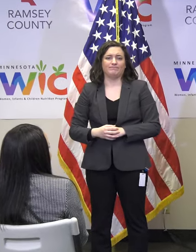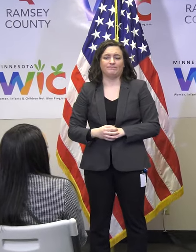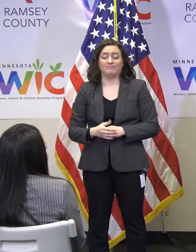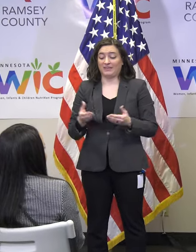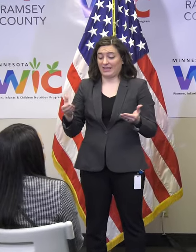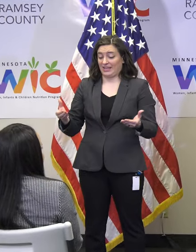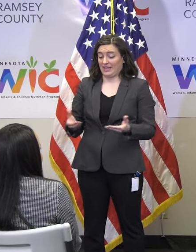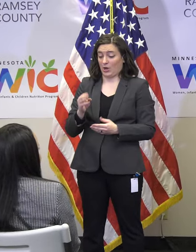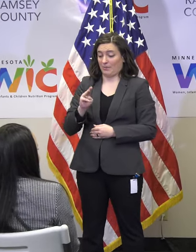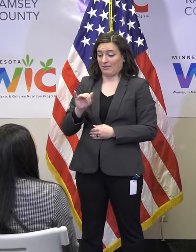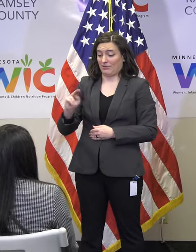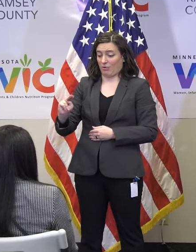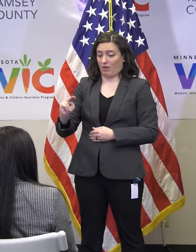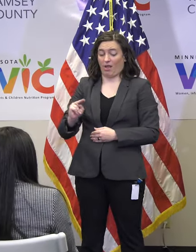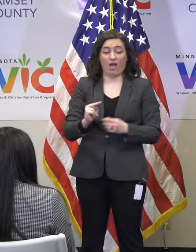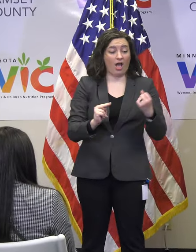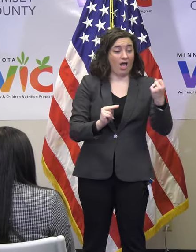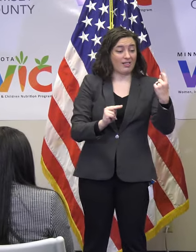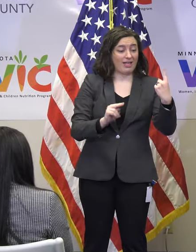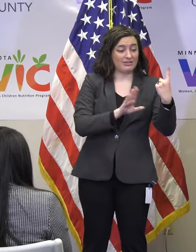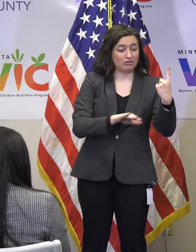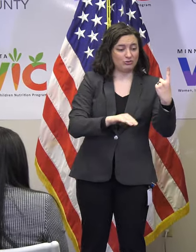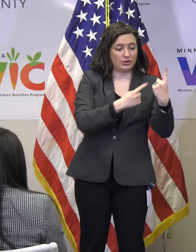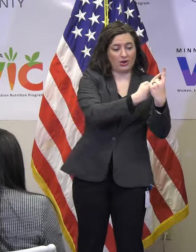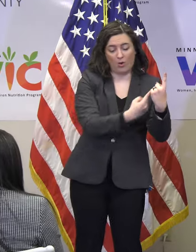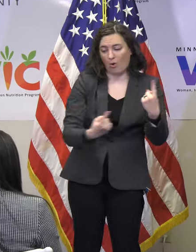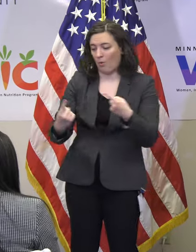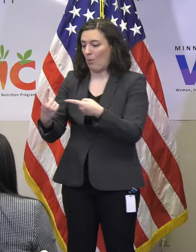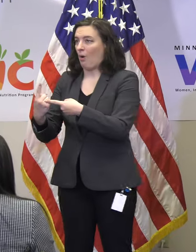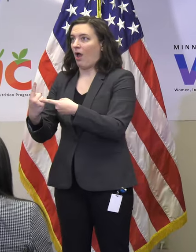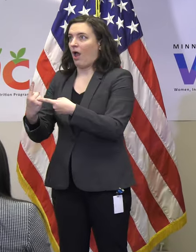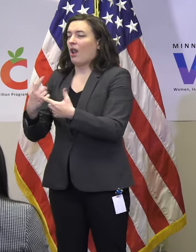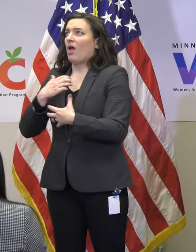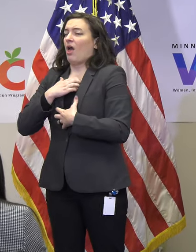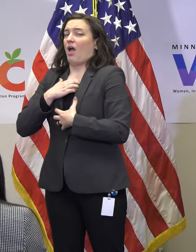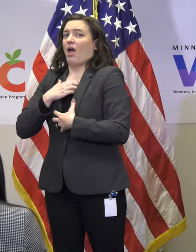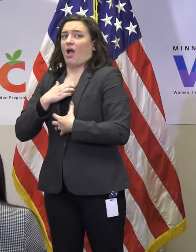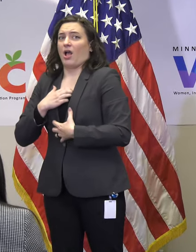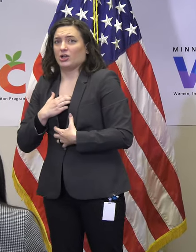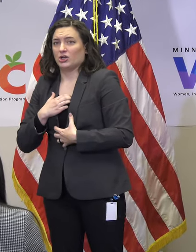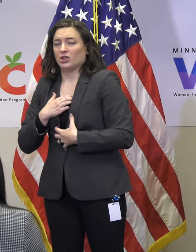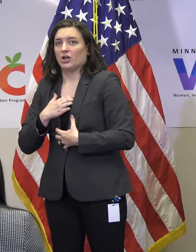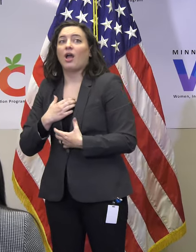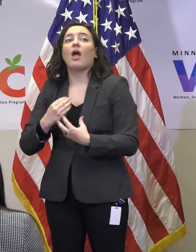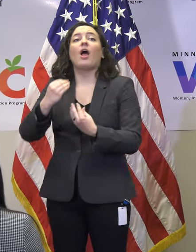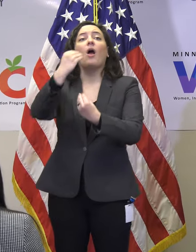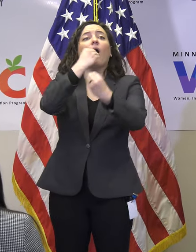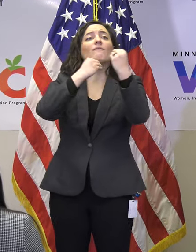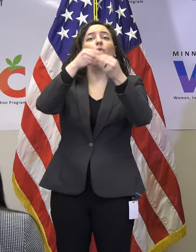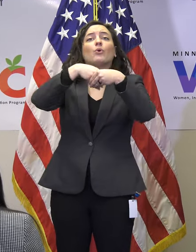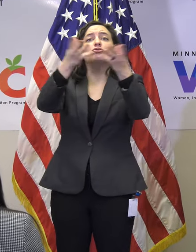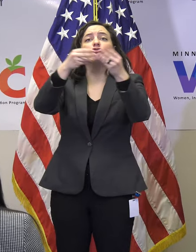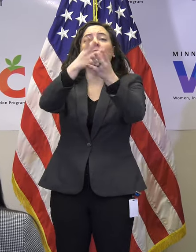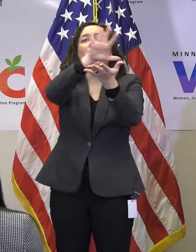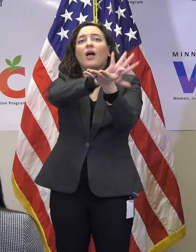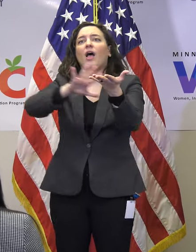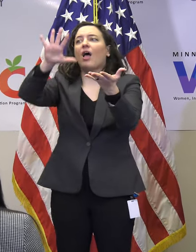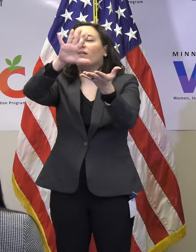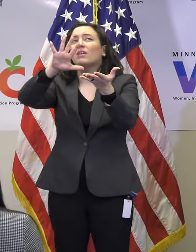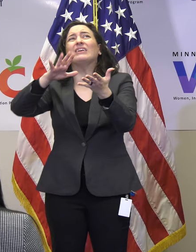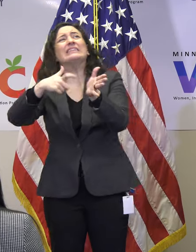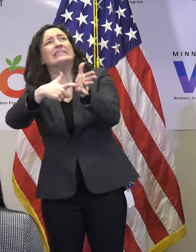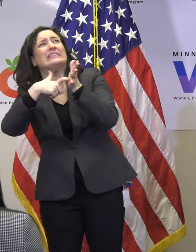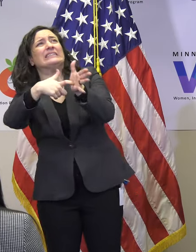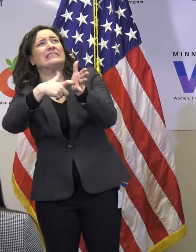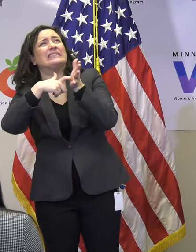in 11 children facing hunger and food shelves facing demand at record high levels, this is the time when